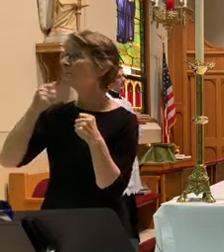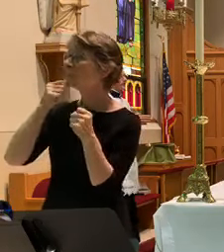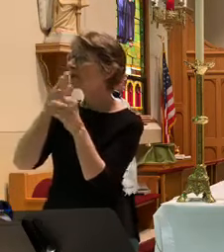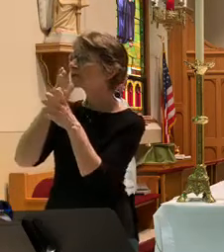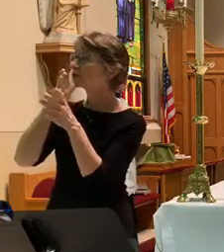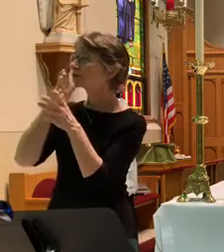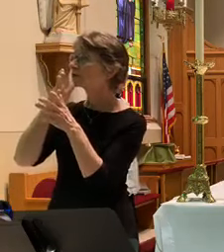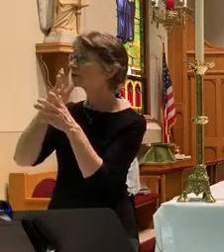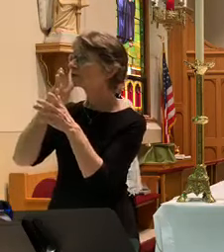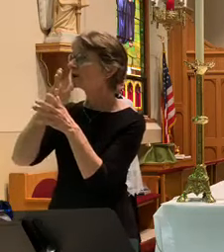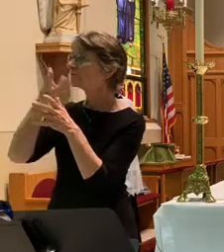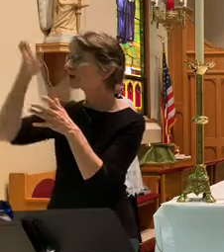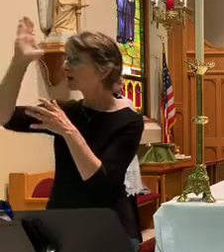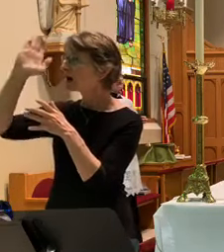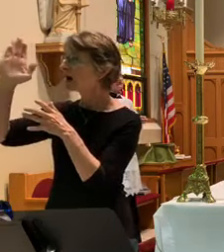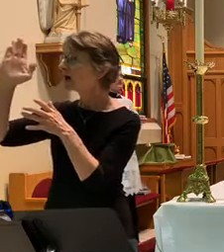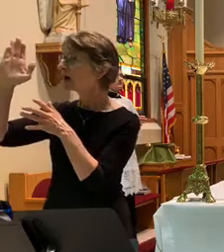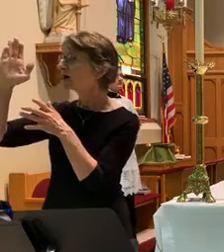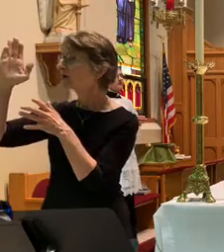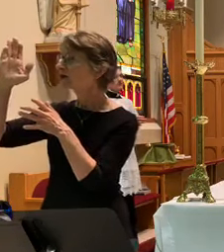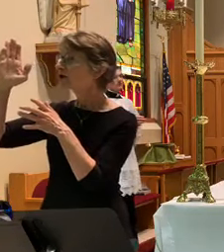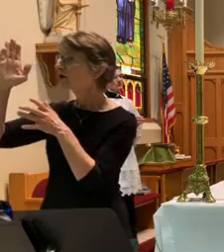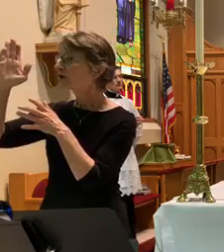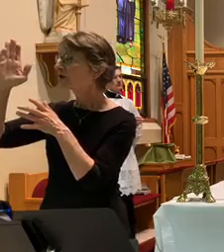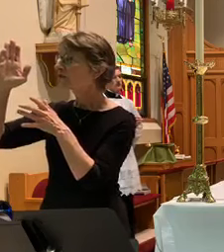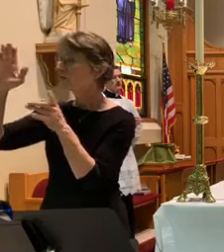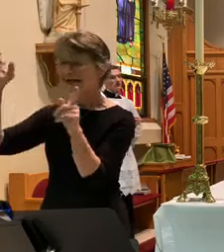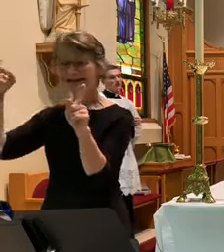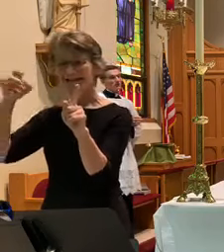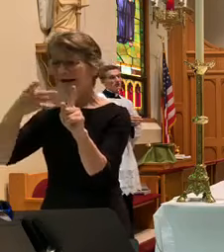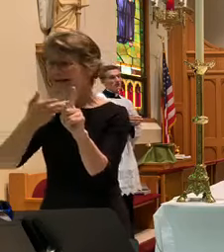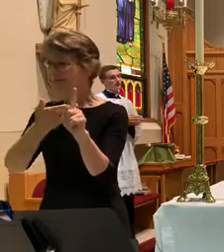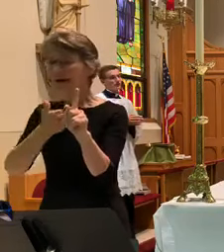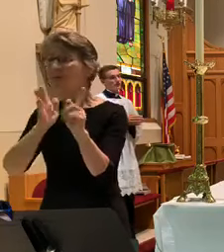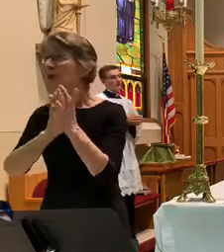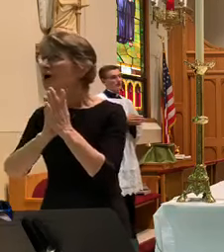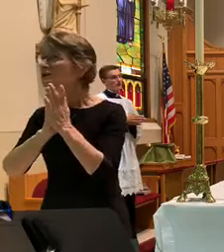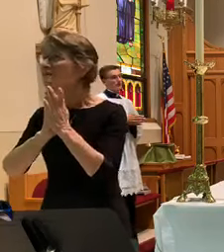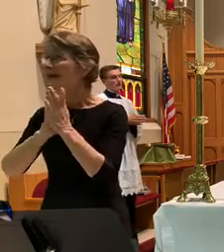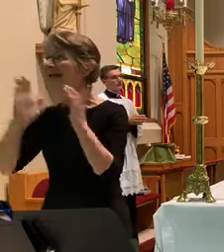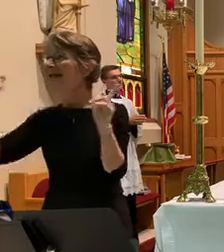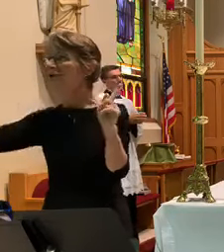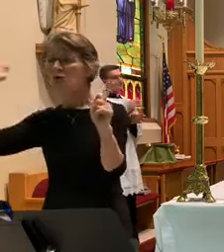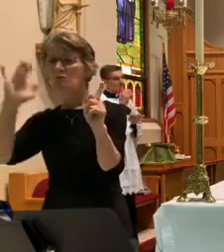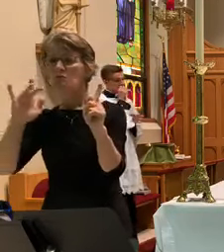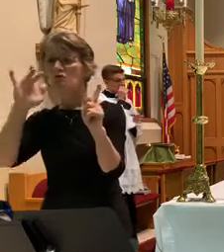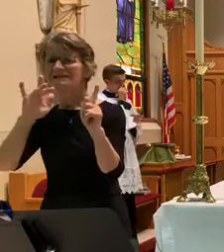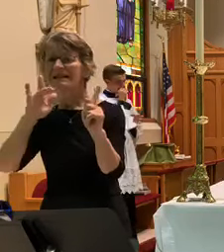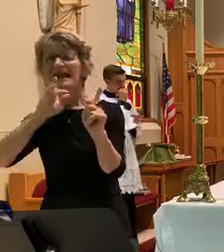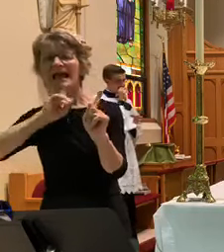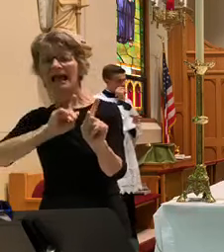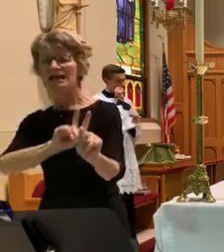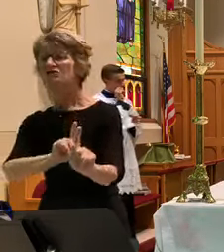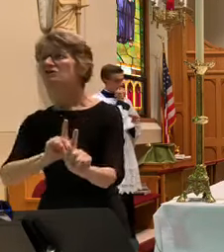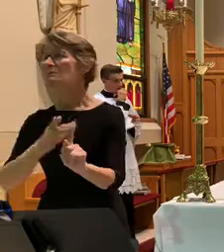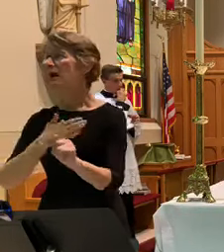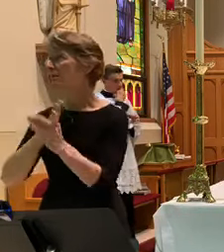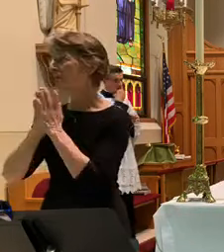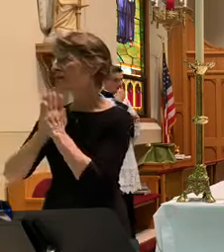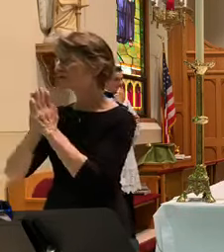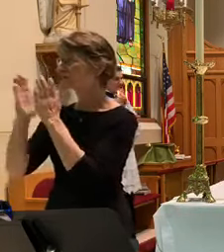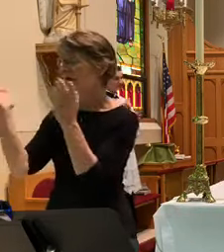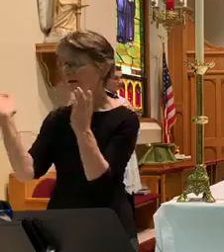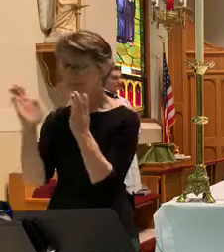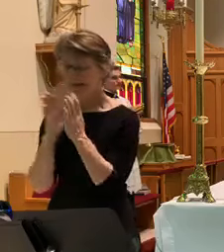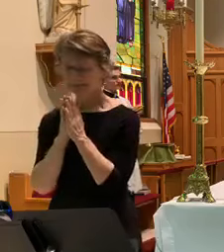the Word Incarnate, despise not my petitions, but in your mercy, hear and answer me. Amen.